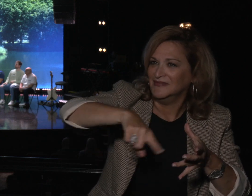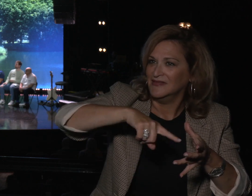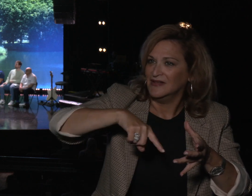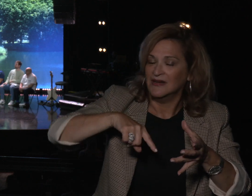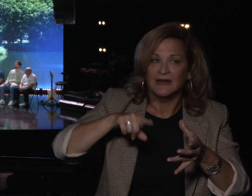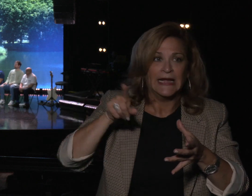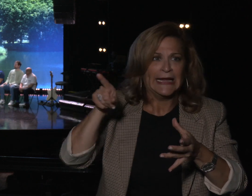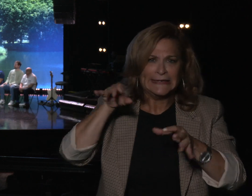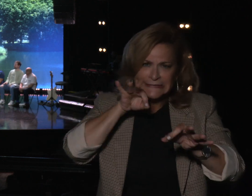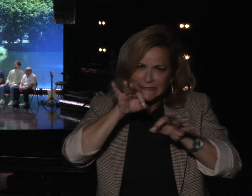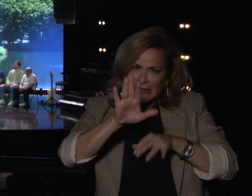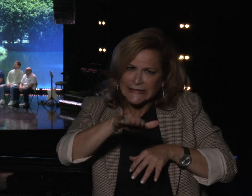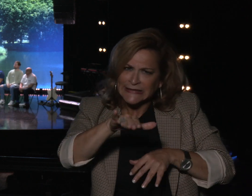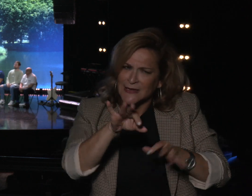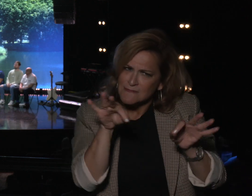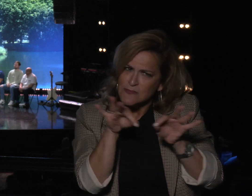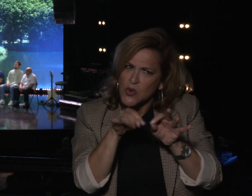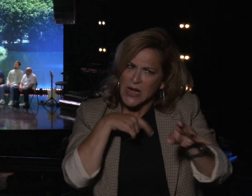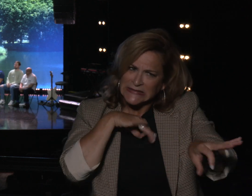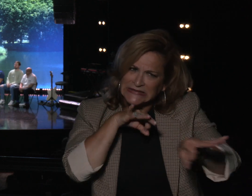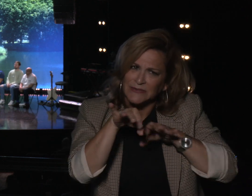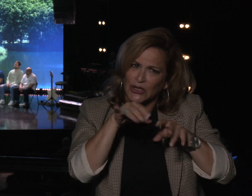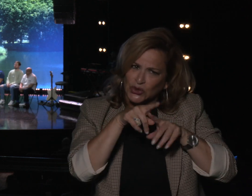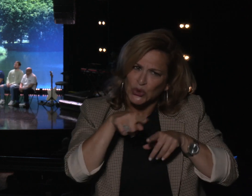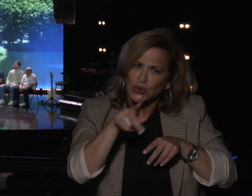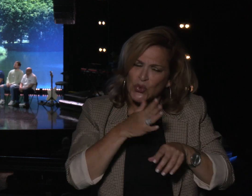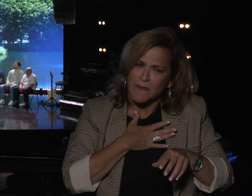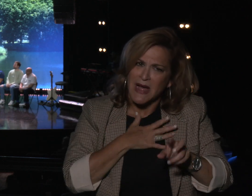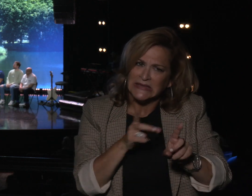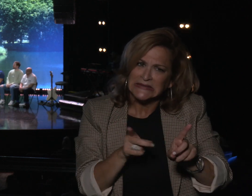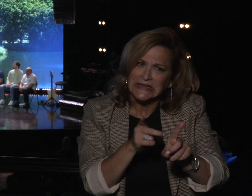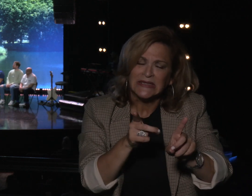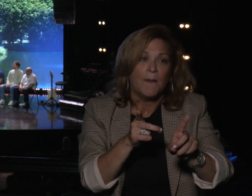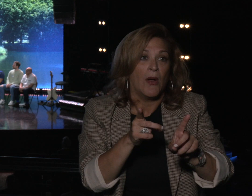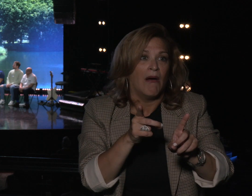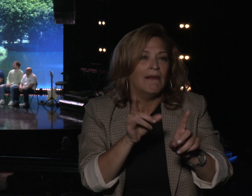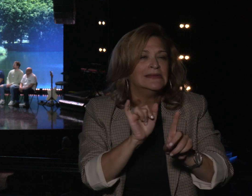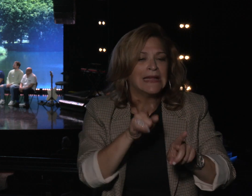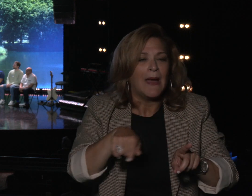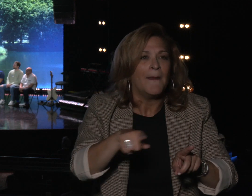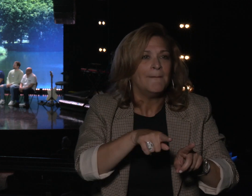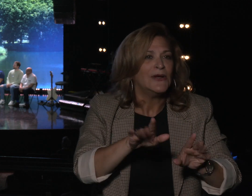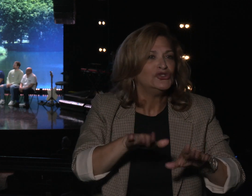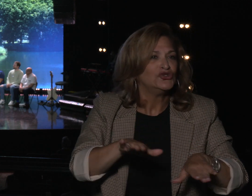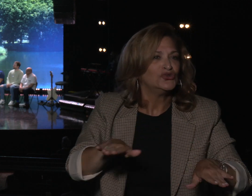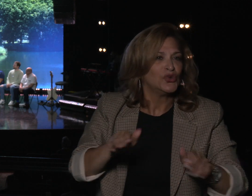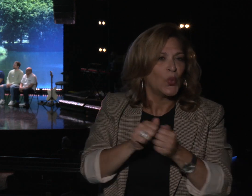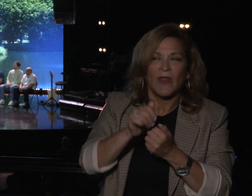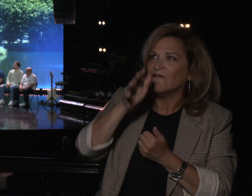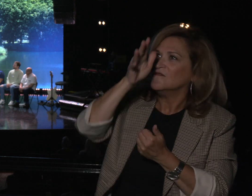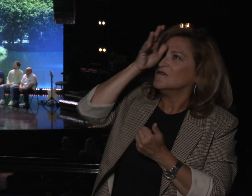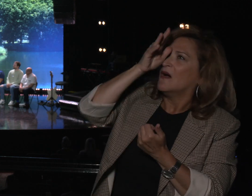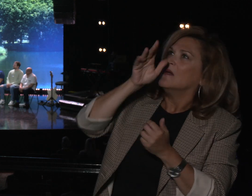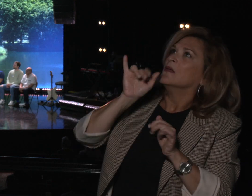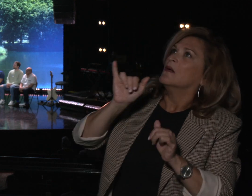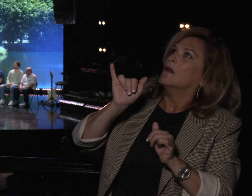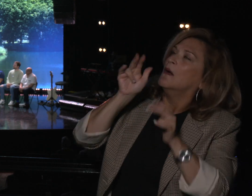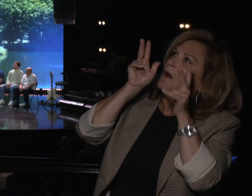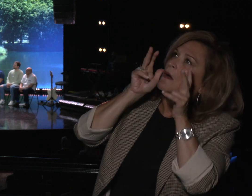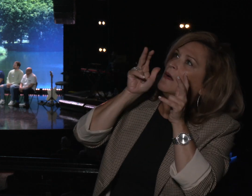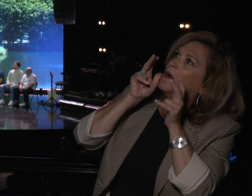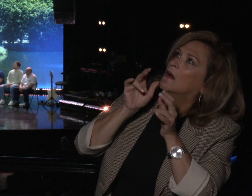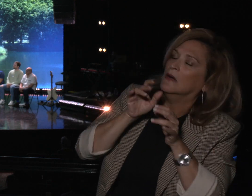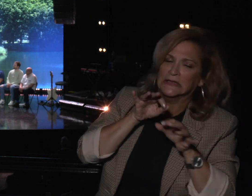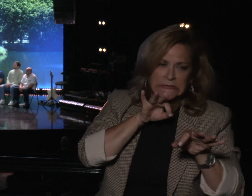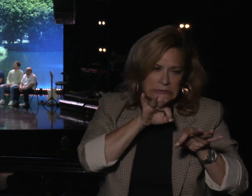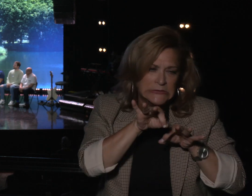go. It's a teacher and his disciples. It's like a dad with his kids. Here's what you need to know as you enter a new season. Just like